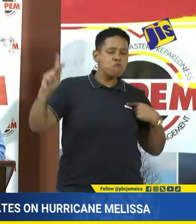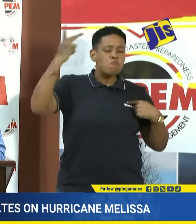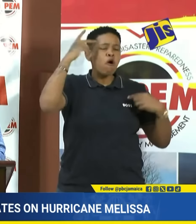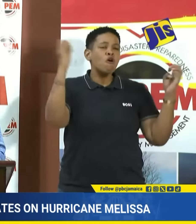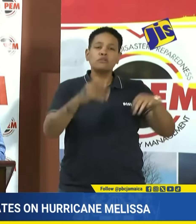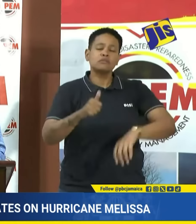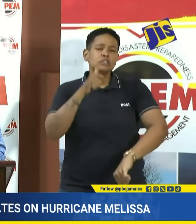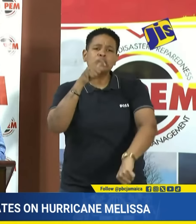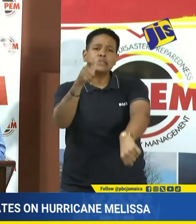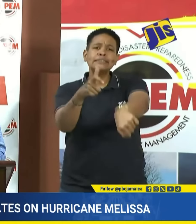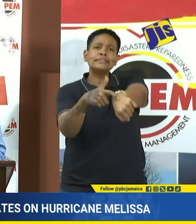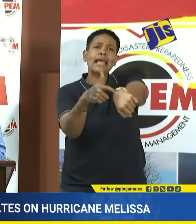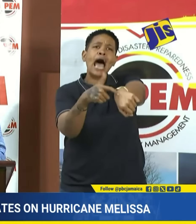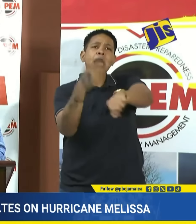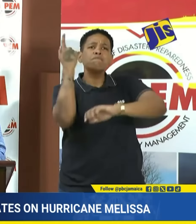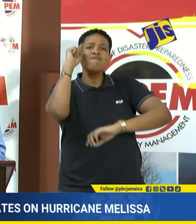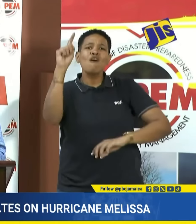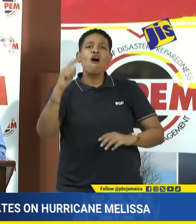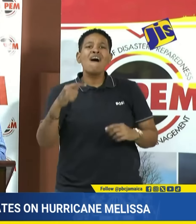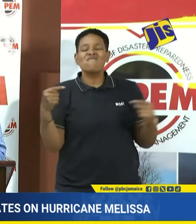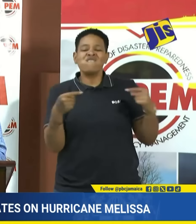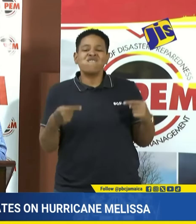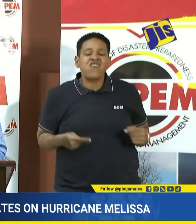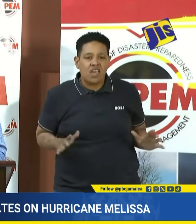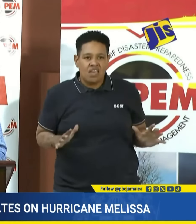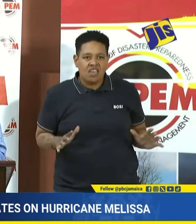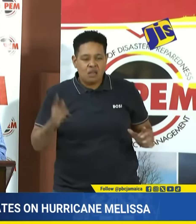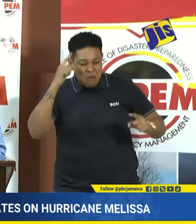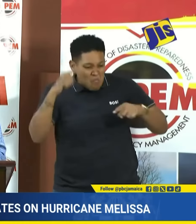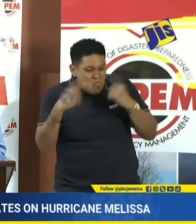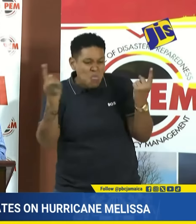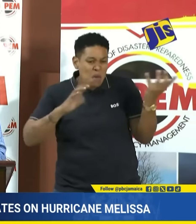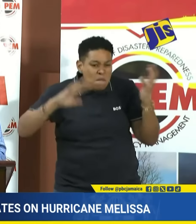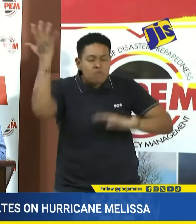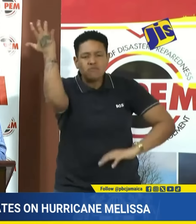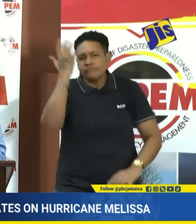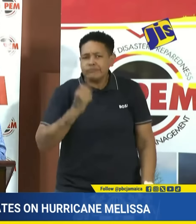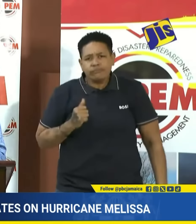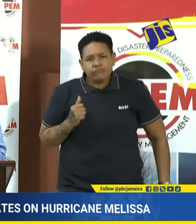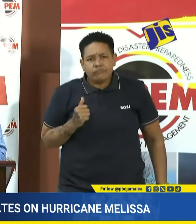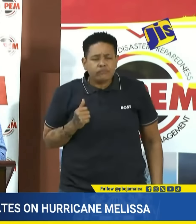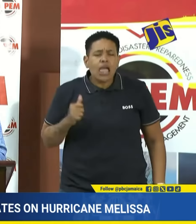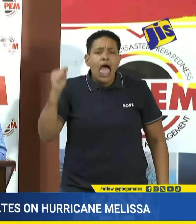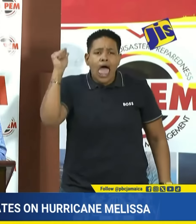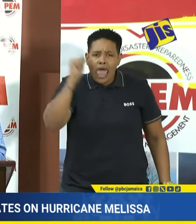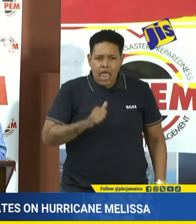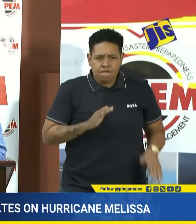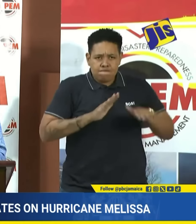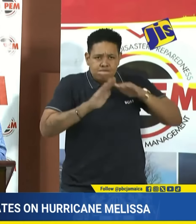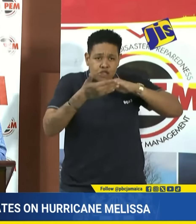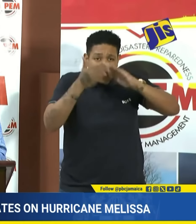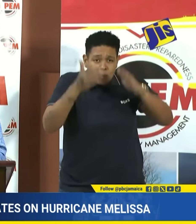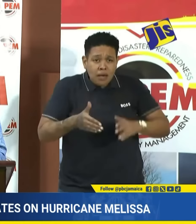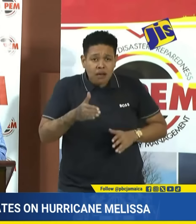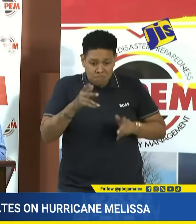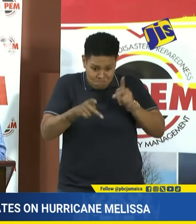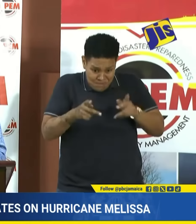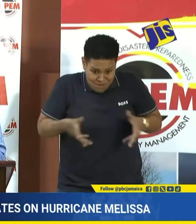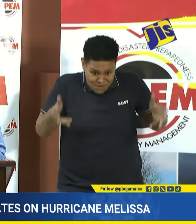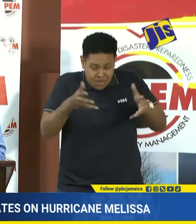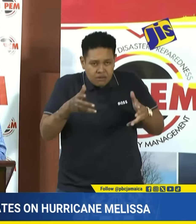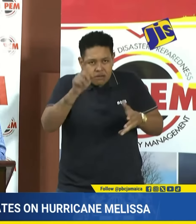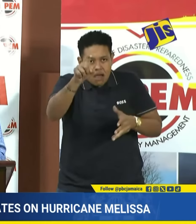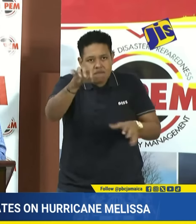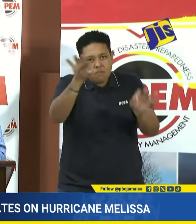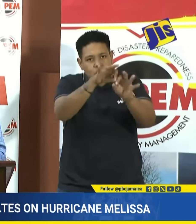time for rifts and disagreements. Every single Jamaican has a